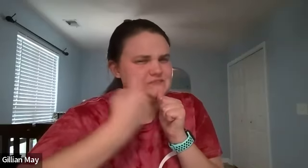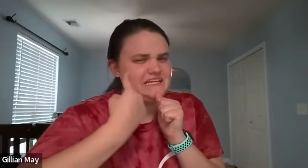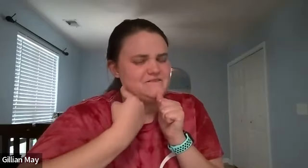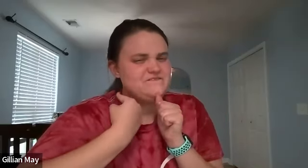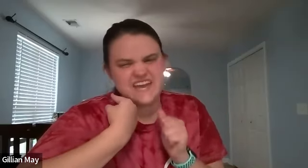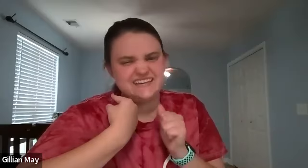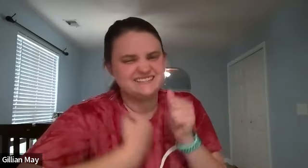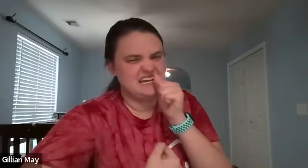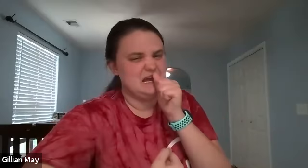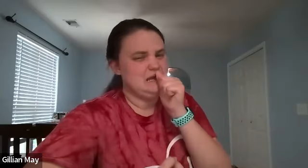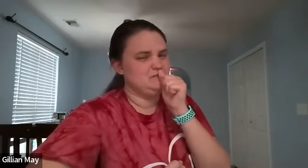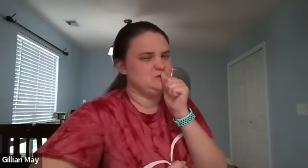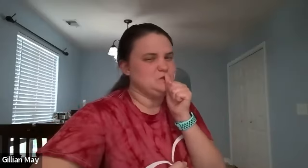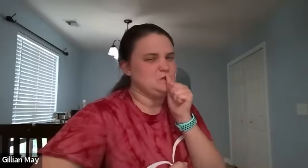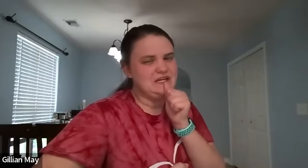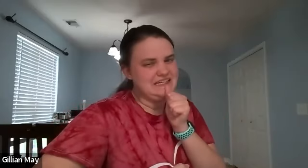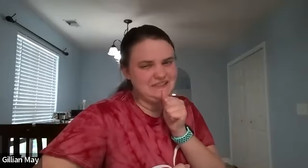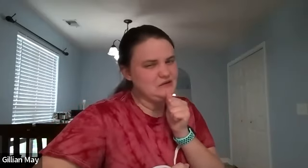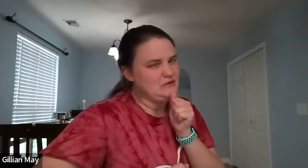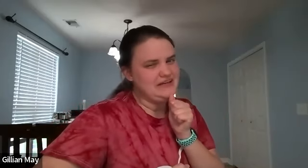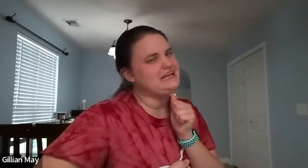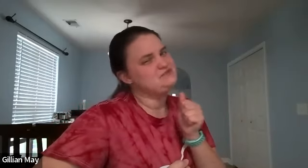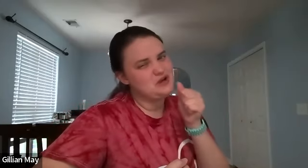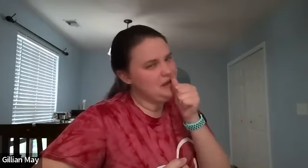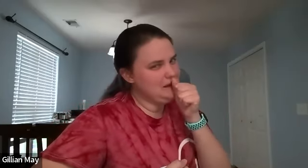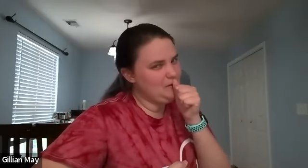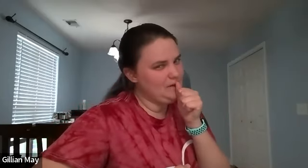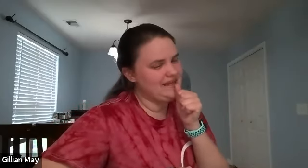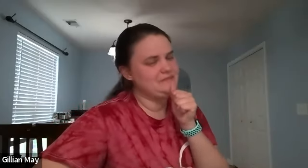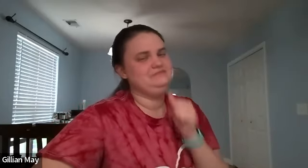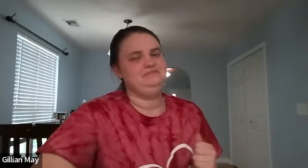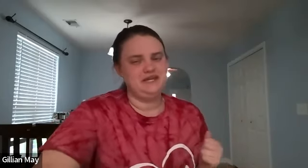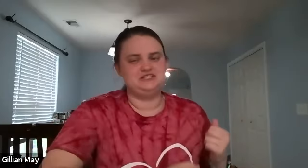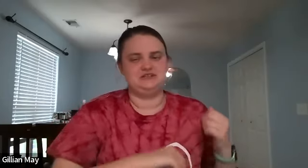that face, like I am trying to hold it in, I'm trying to wait. Patient.